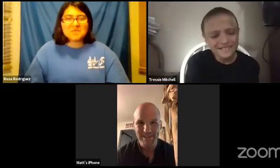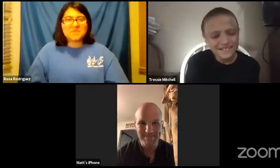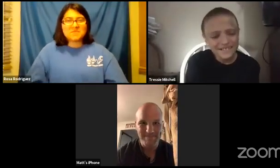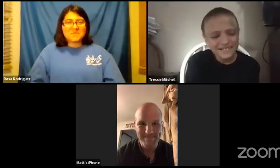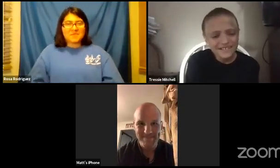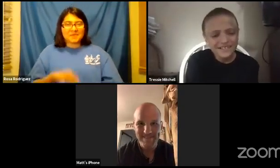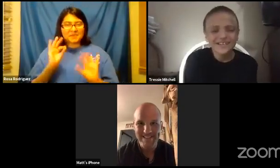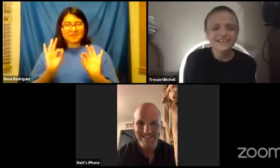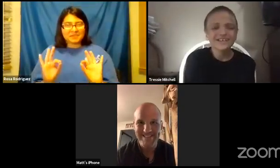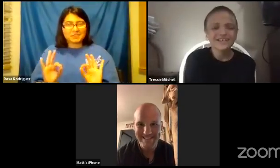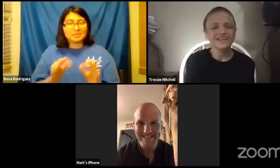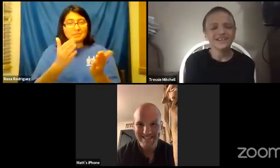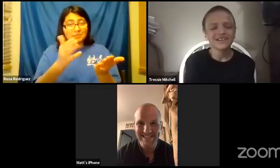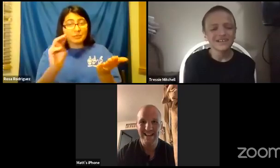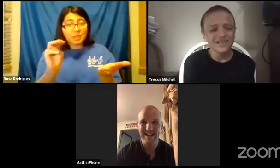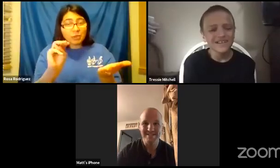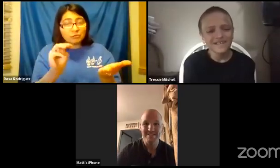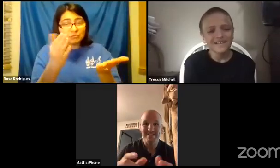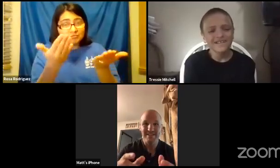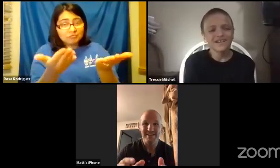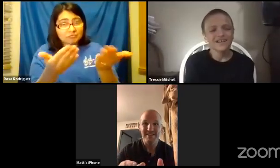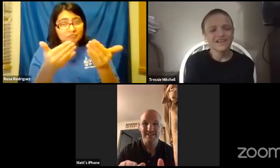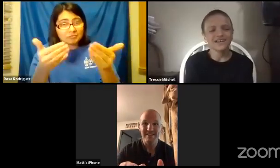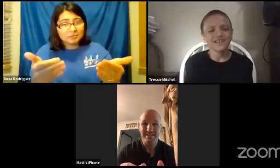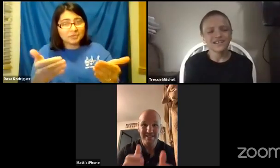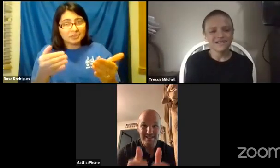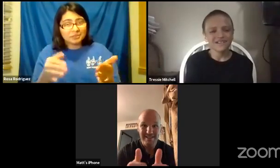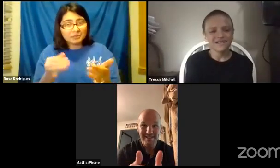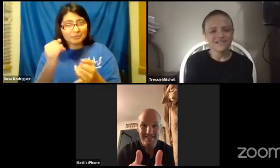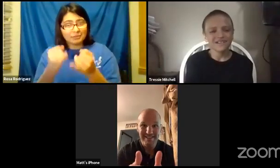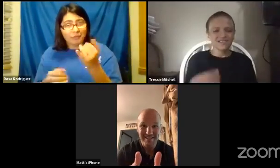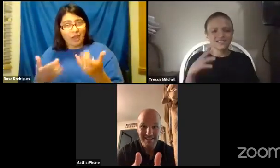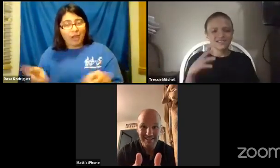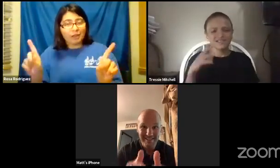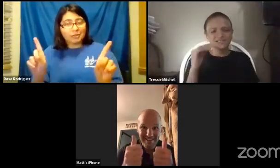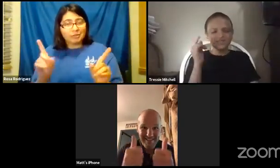many schools for the deaf. And like I said, I'll be in touch with the one in Florida too.